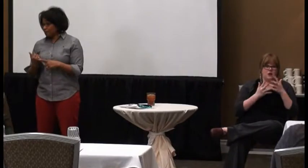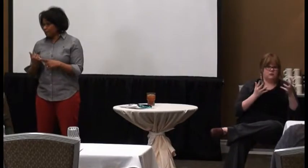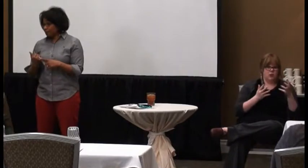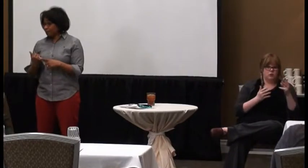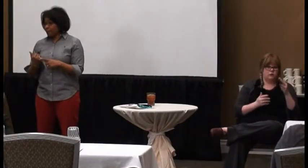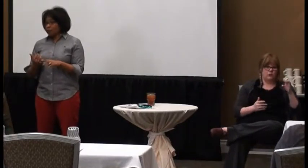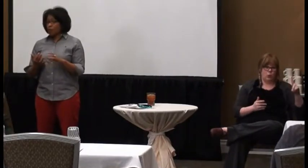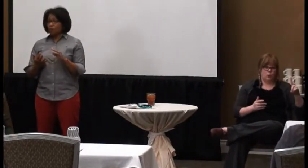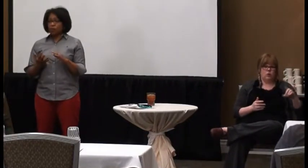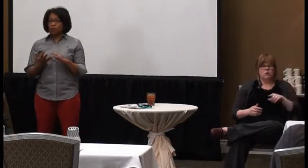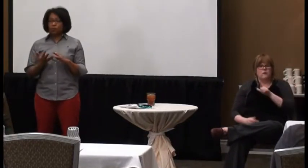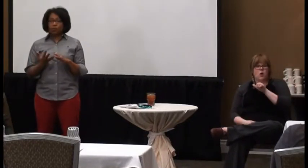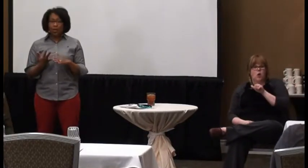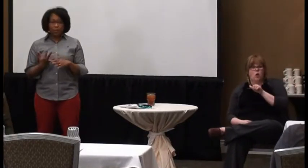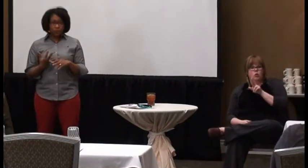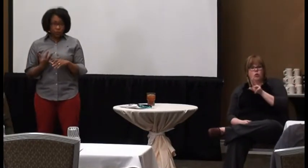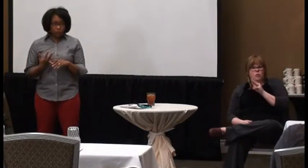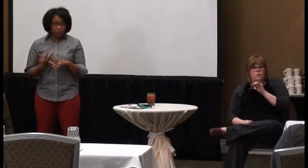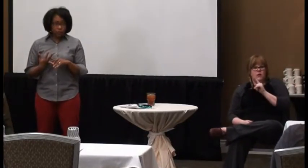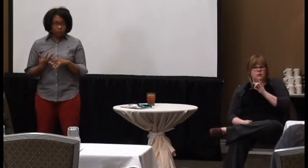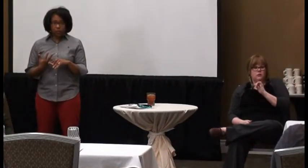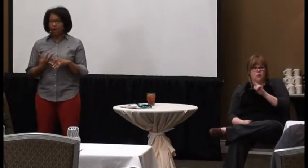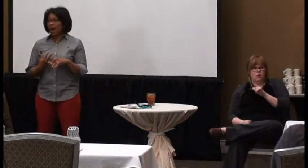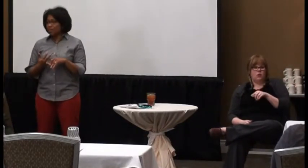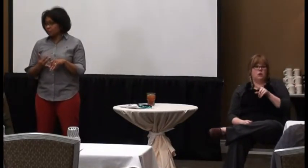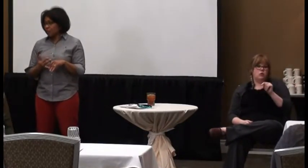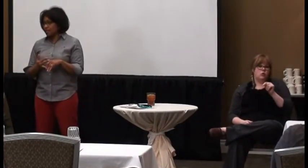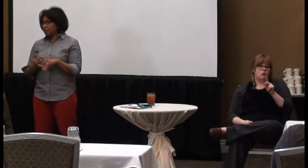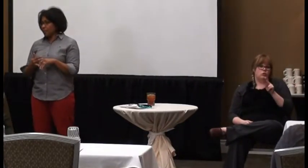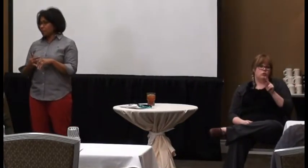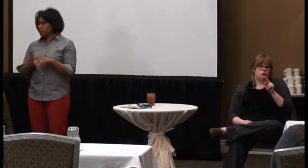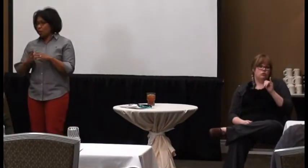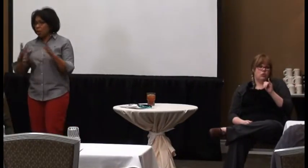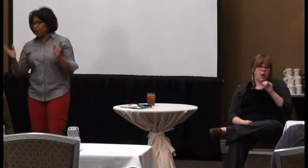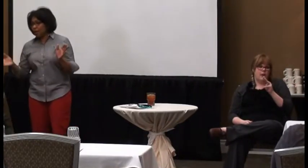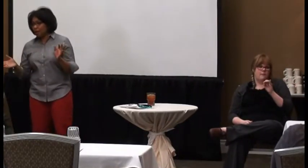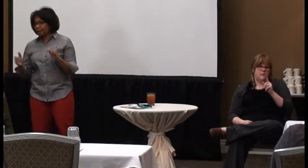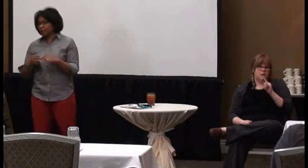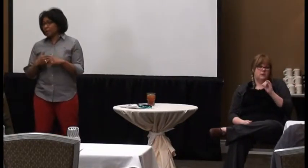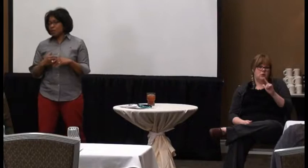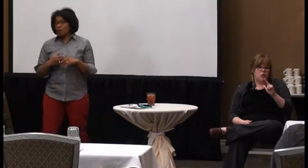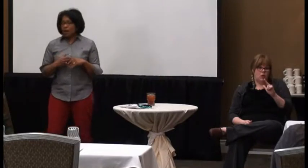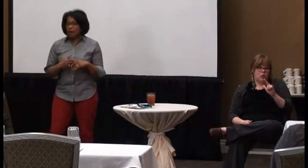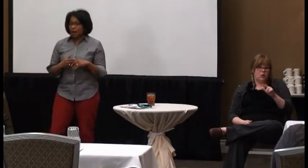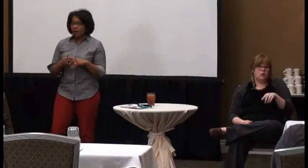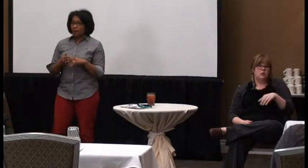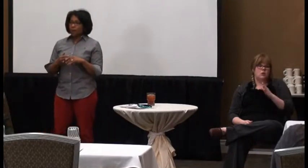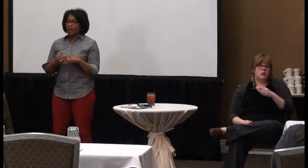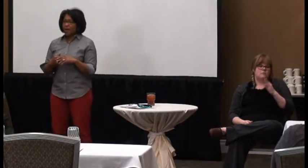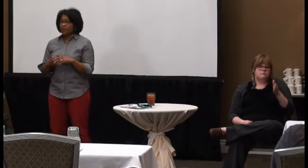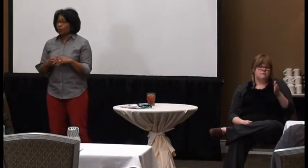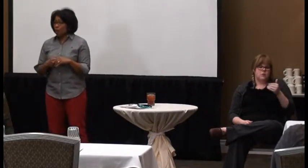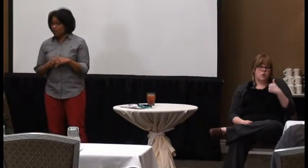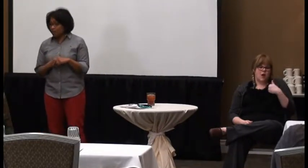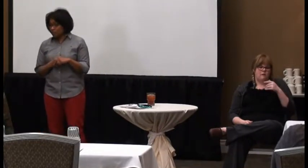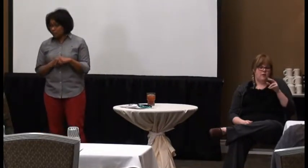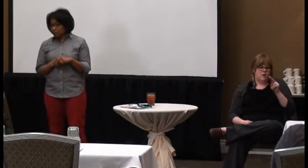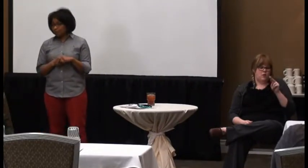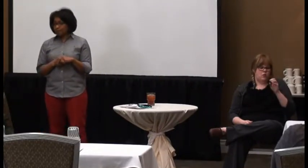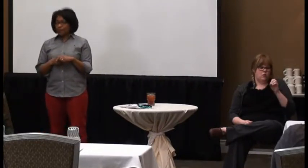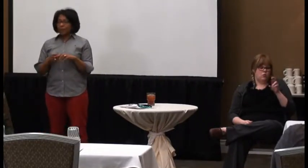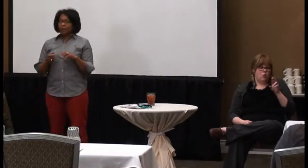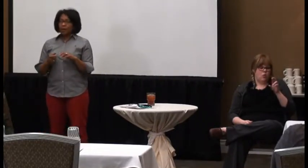Lamictal, you have one called Trileptal, or oxcarbazepine, it's a long name. You have